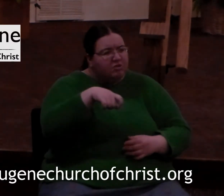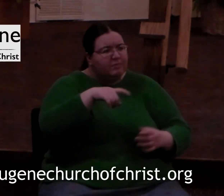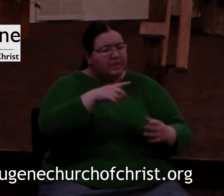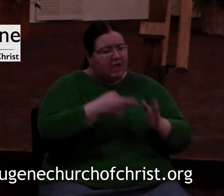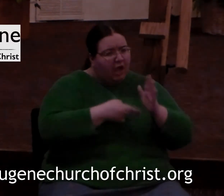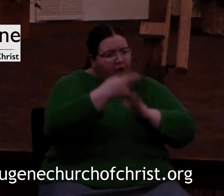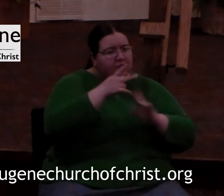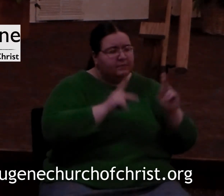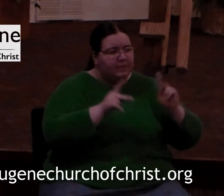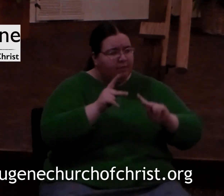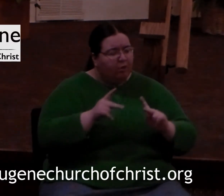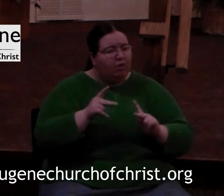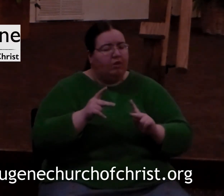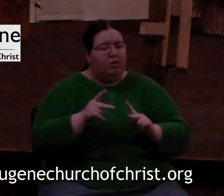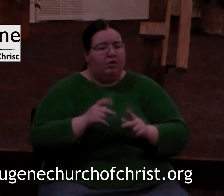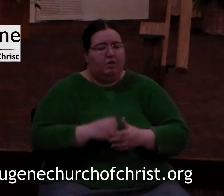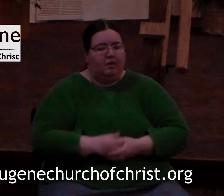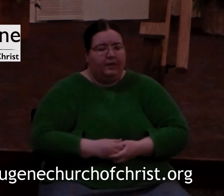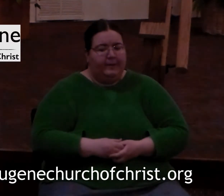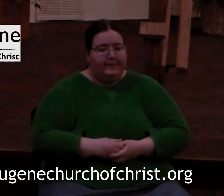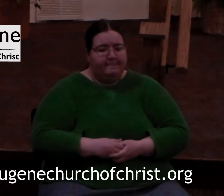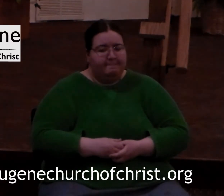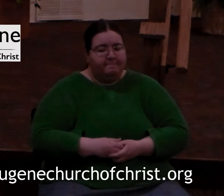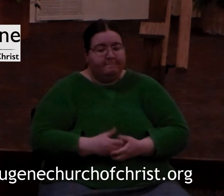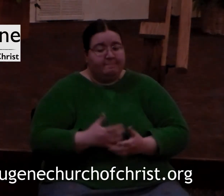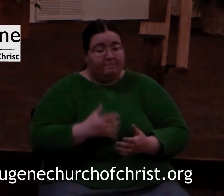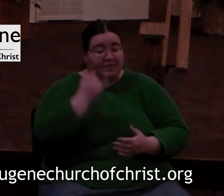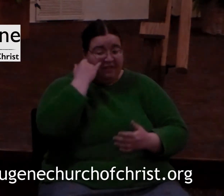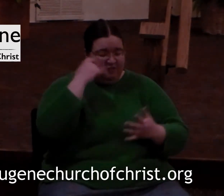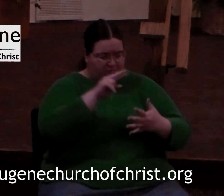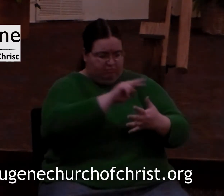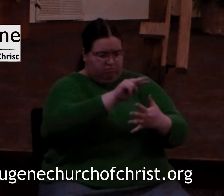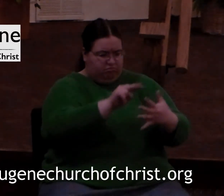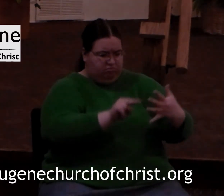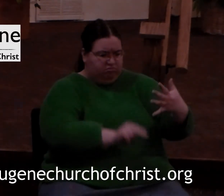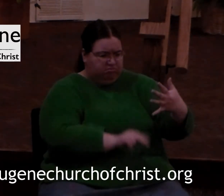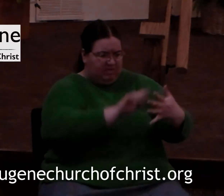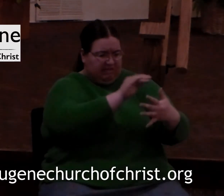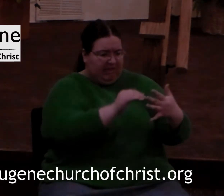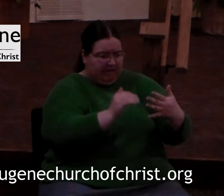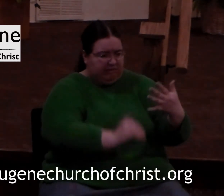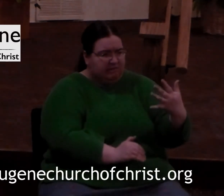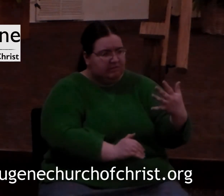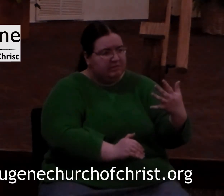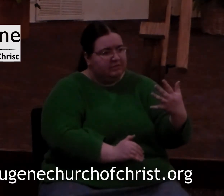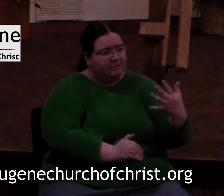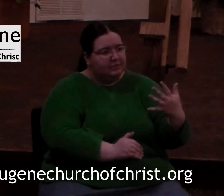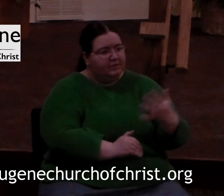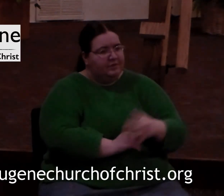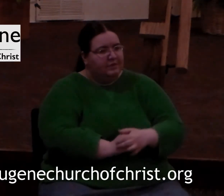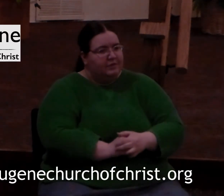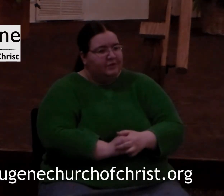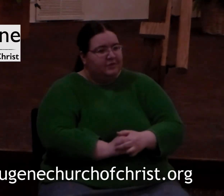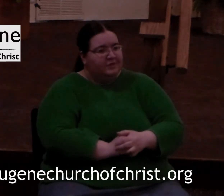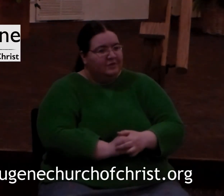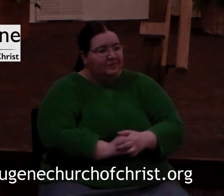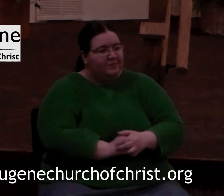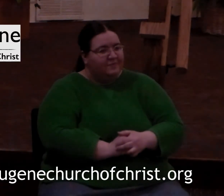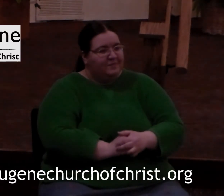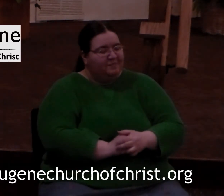do. And again, as we think back over this list, surely I have hit most of us at some point in this. I know I've